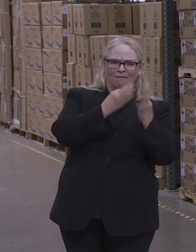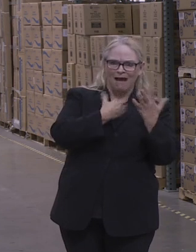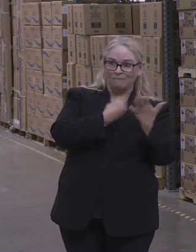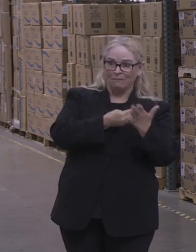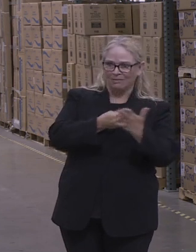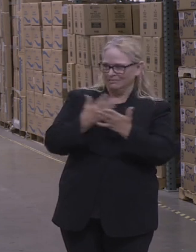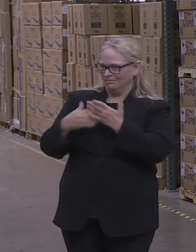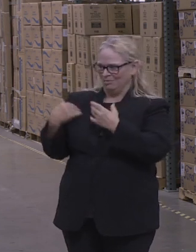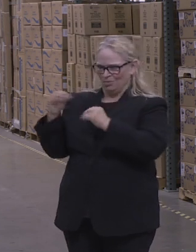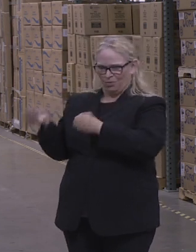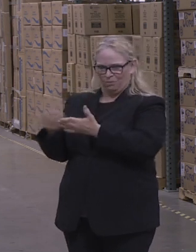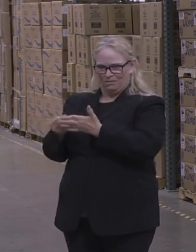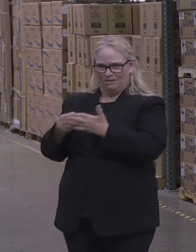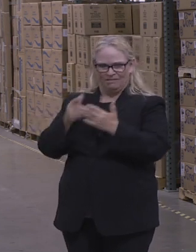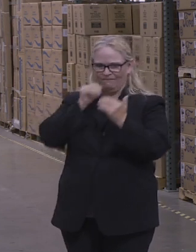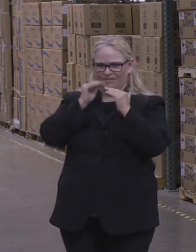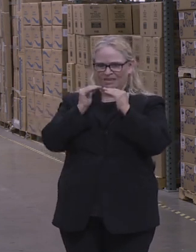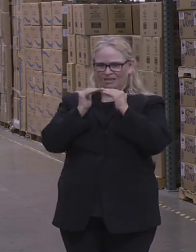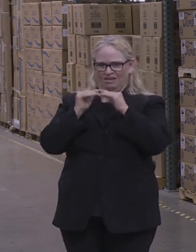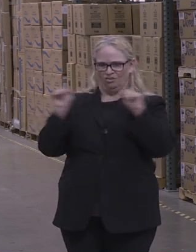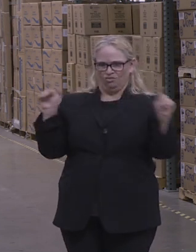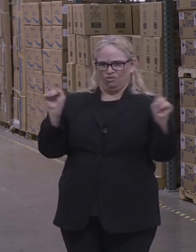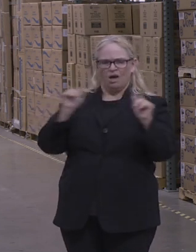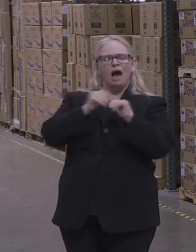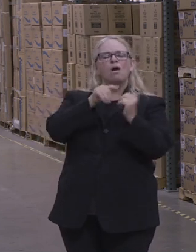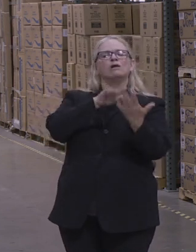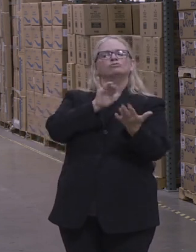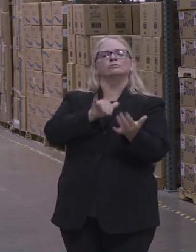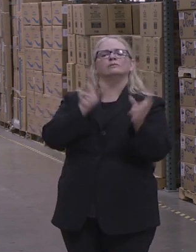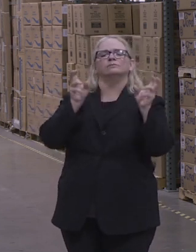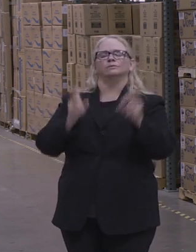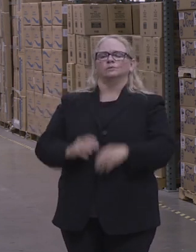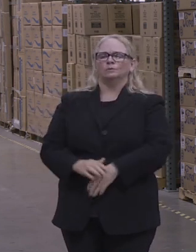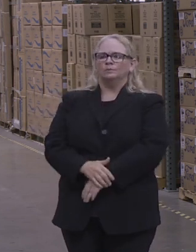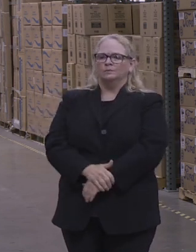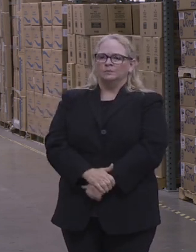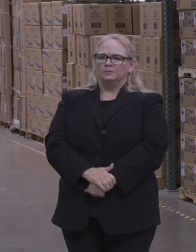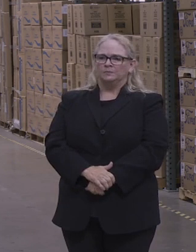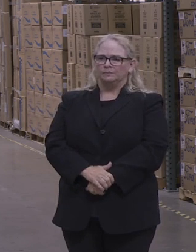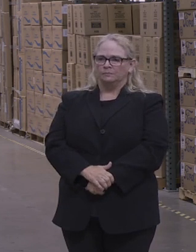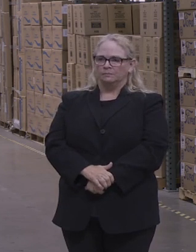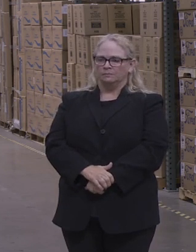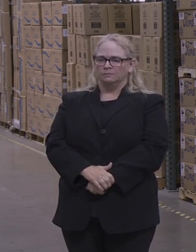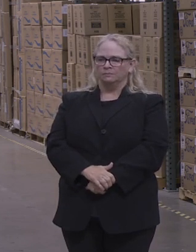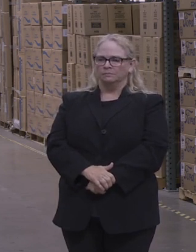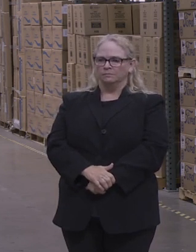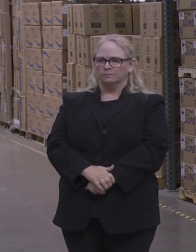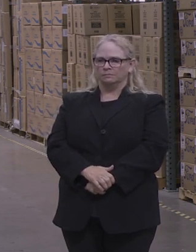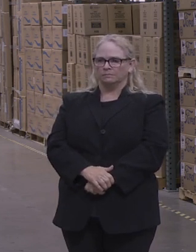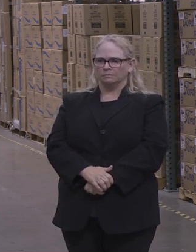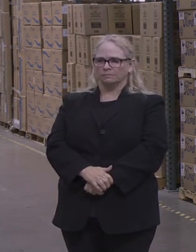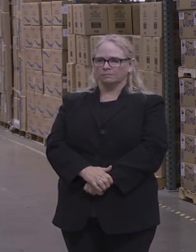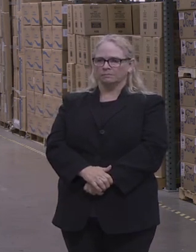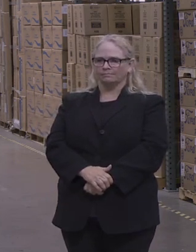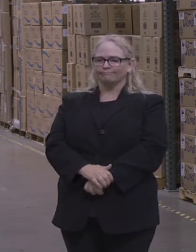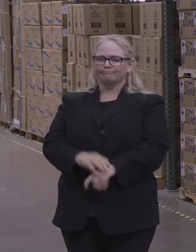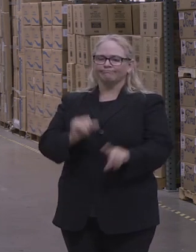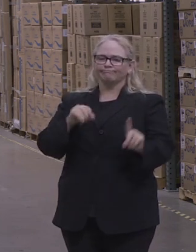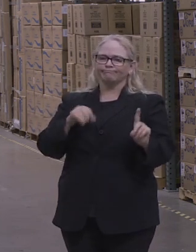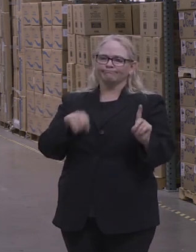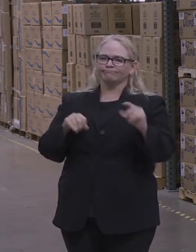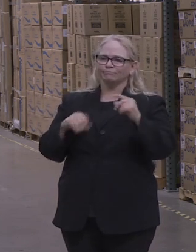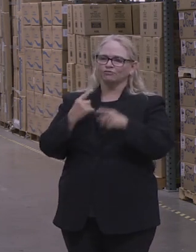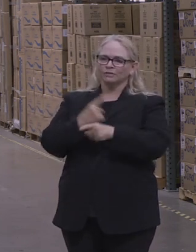very forthright, as you may have seen from a number of our presentations over the last few weeks, particularly as it relates to the announcements around our